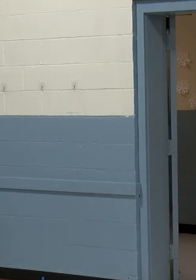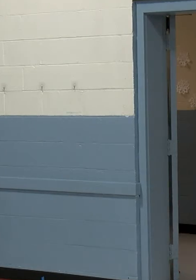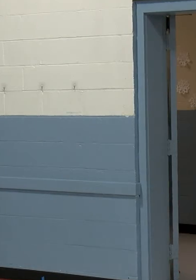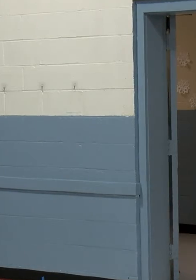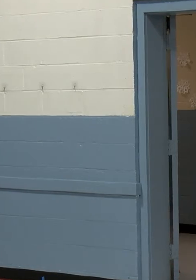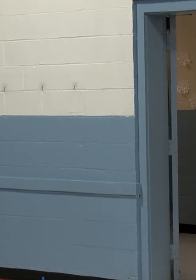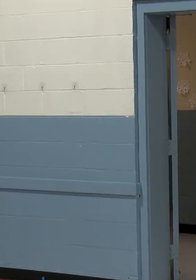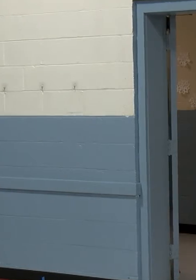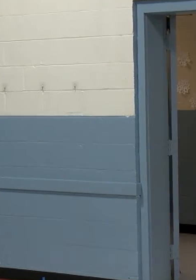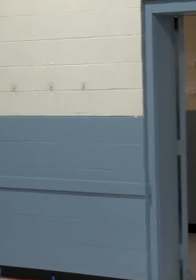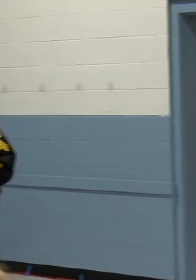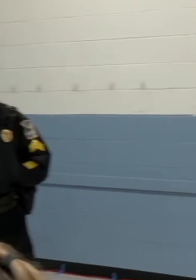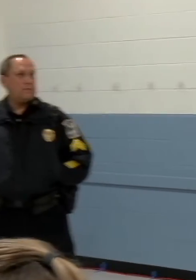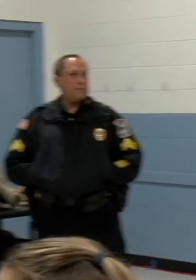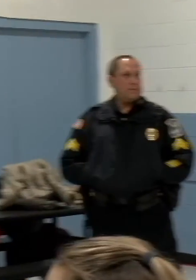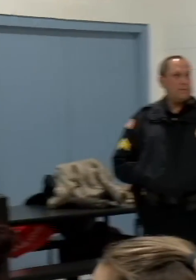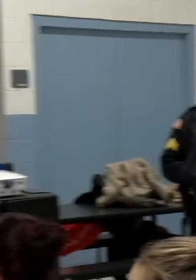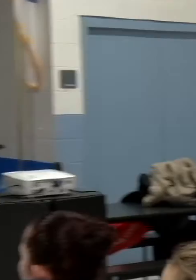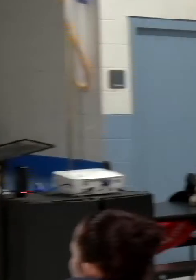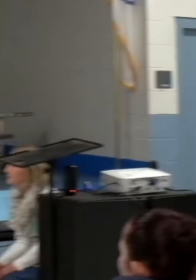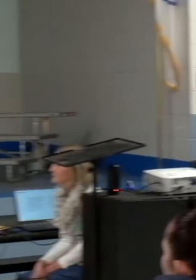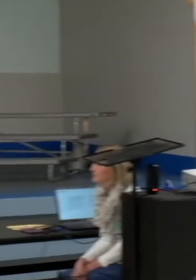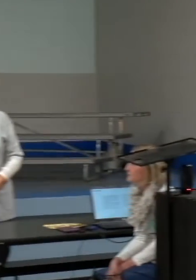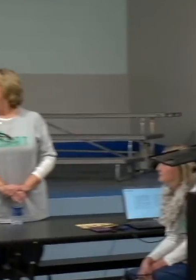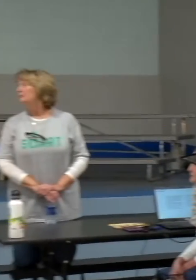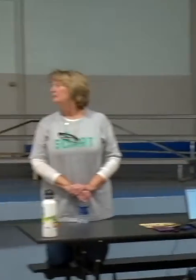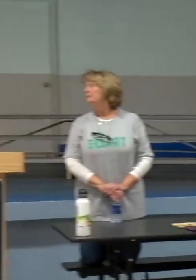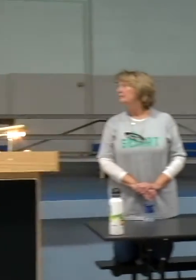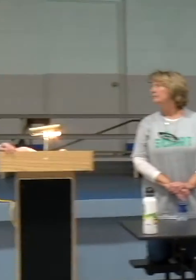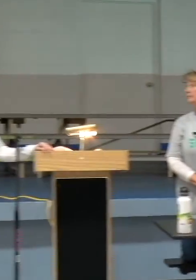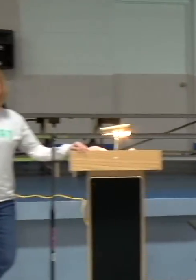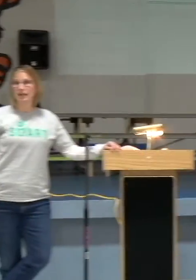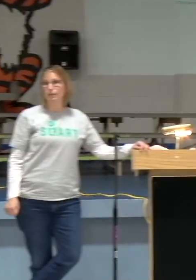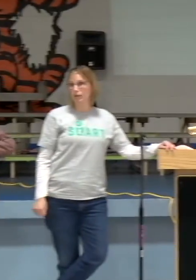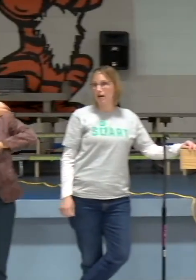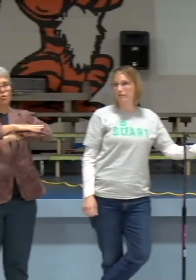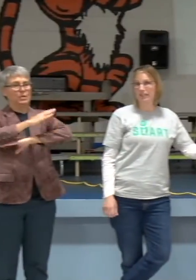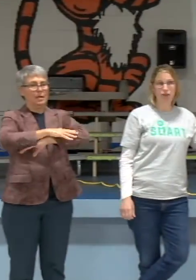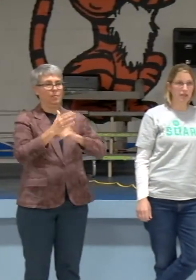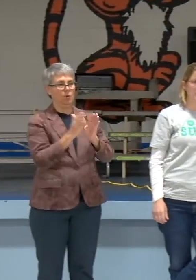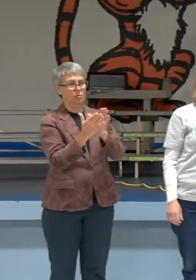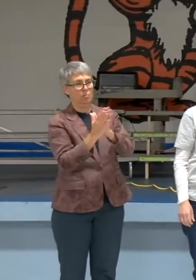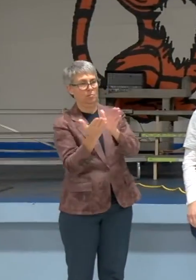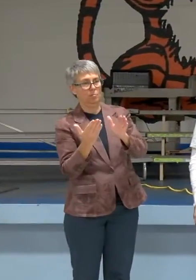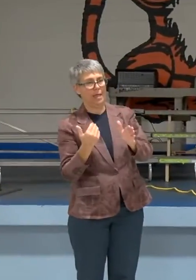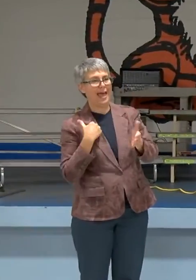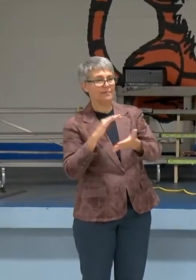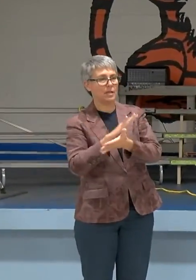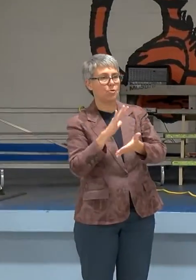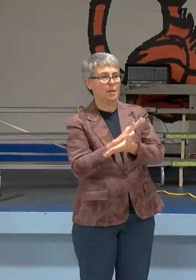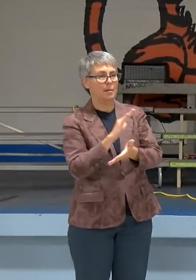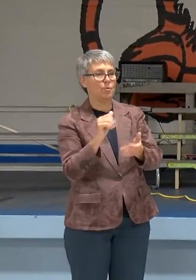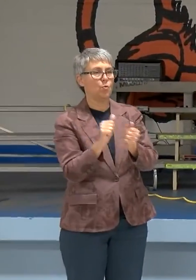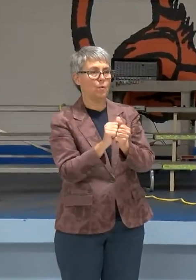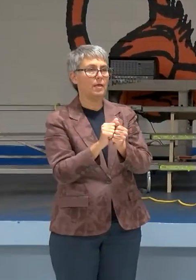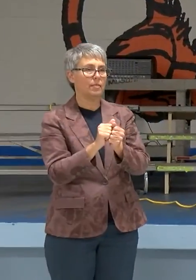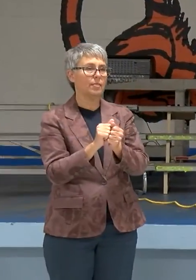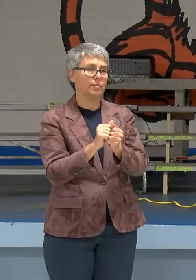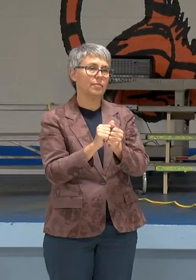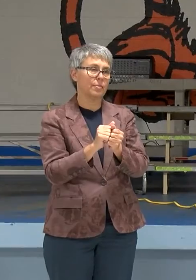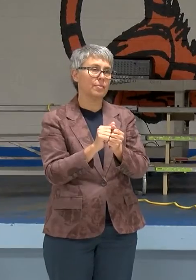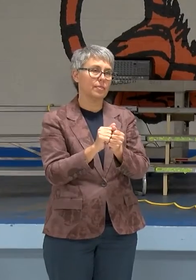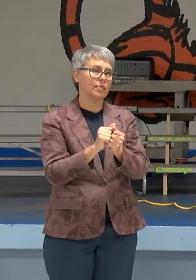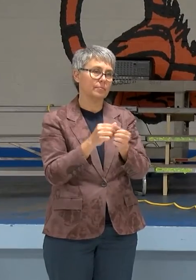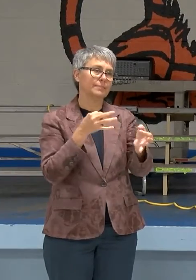On the table outside where the trifolds are, there is a piece of paper that has some sample conversations that you can either do in person or